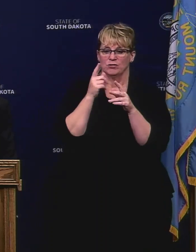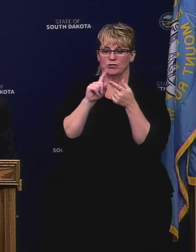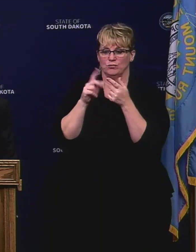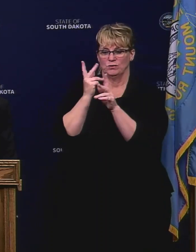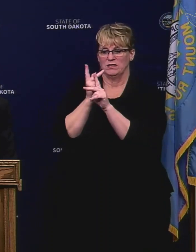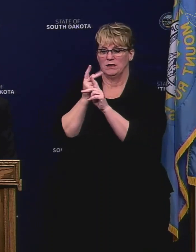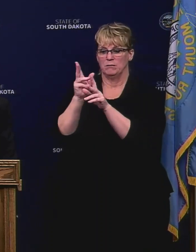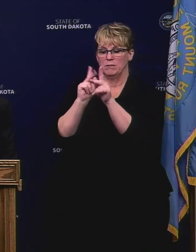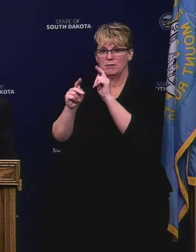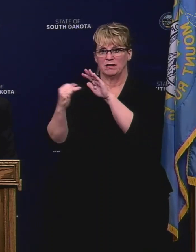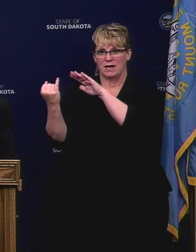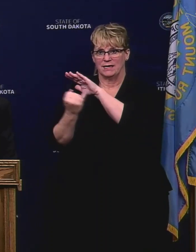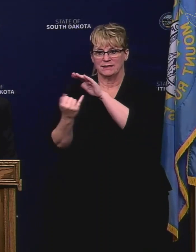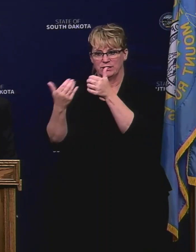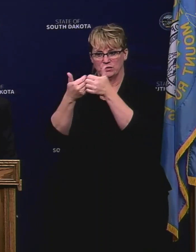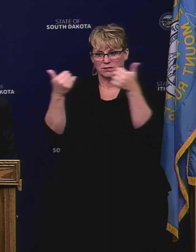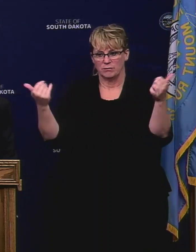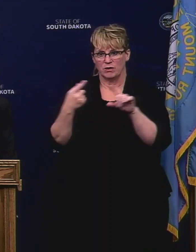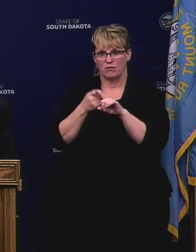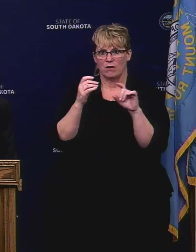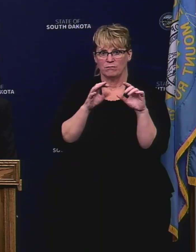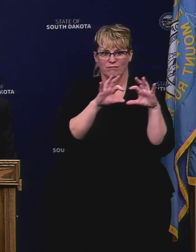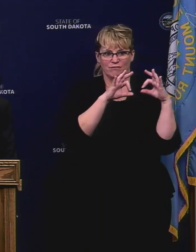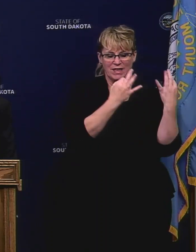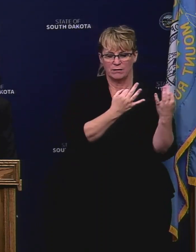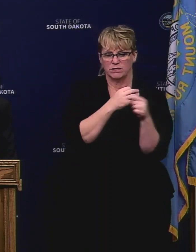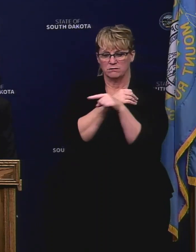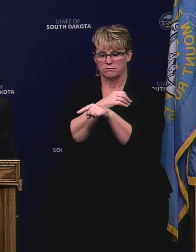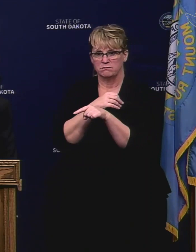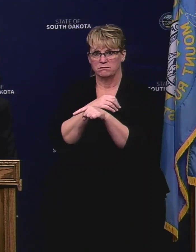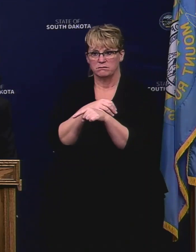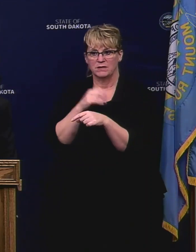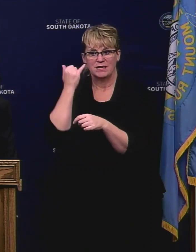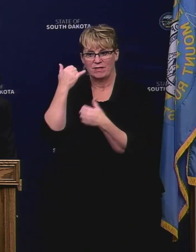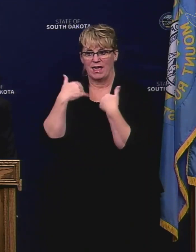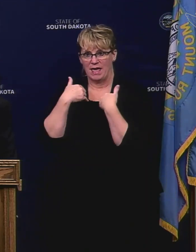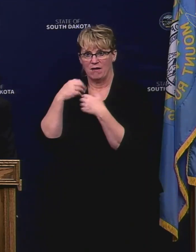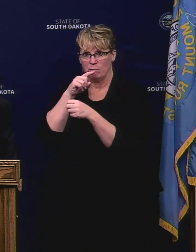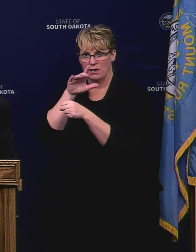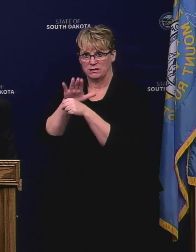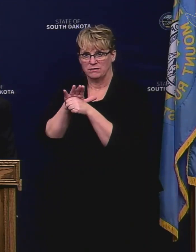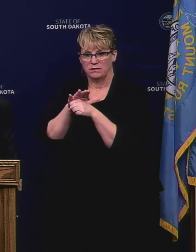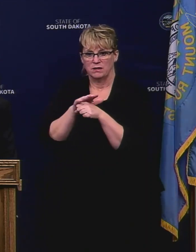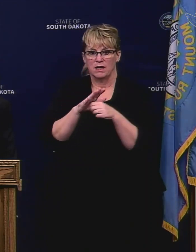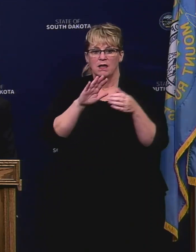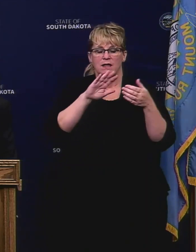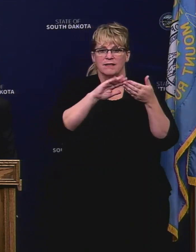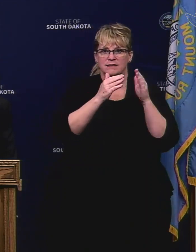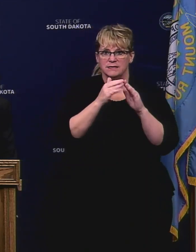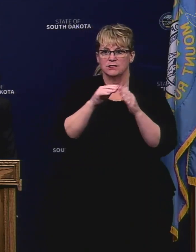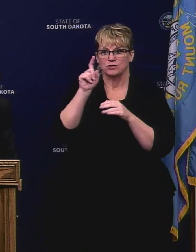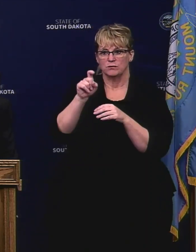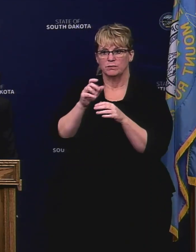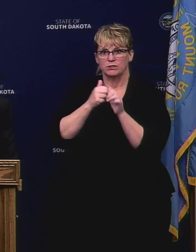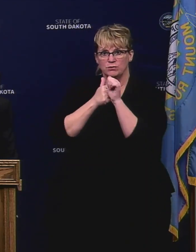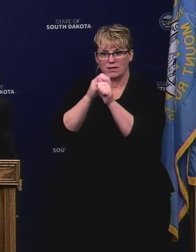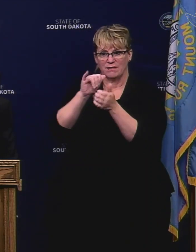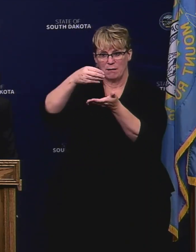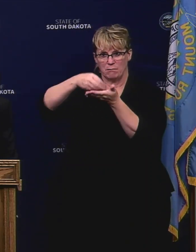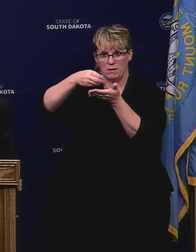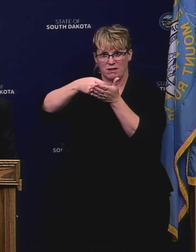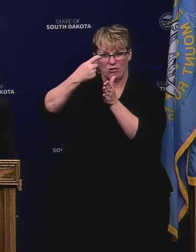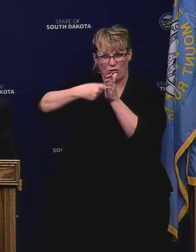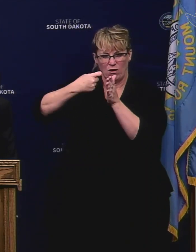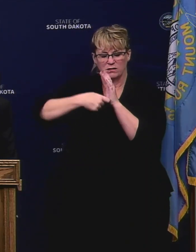in isolation that have tested positive. These local governments and cities should be tracking those costs. Sometimes